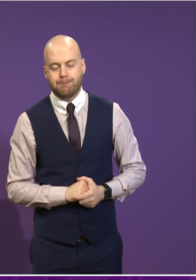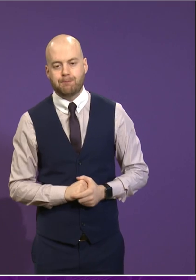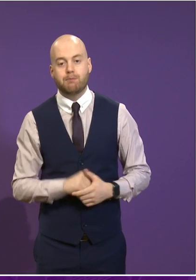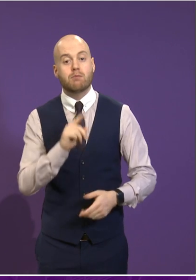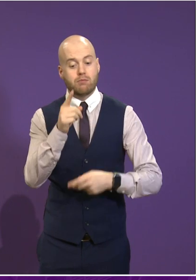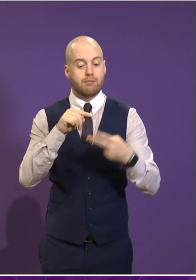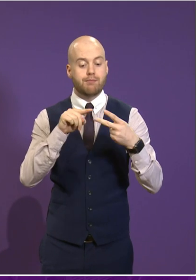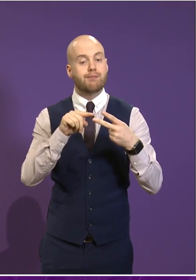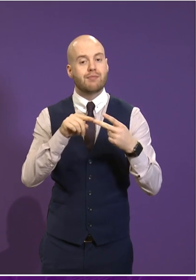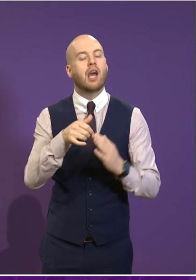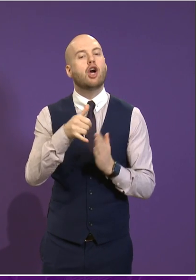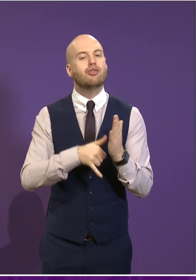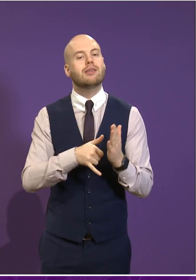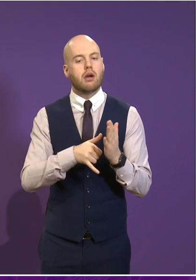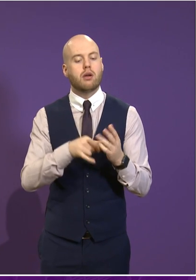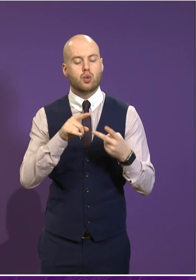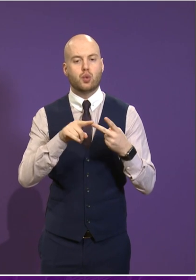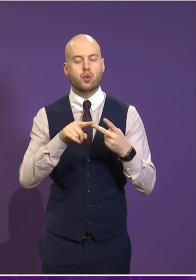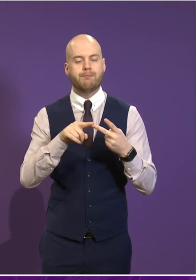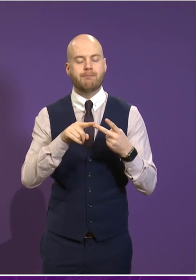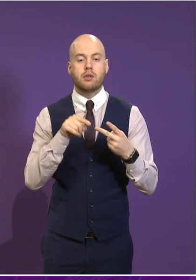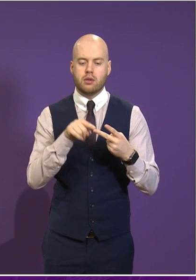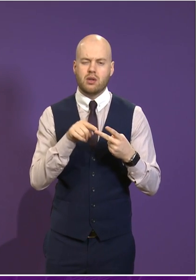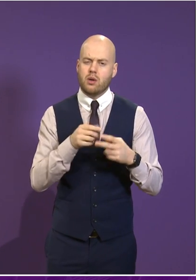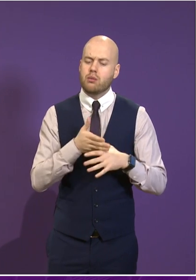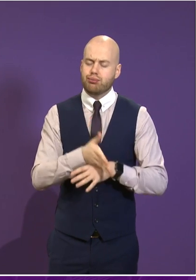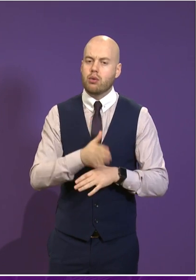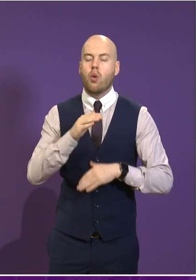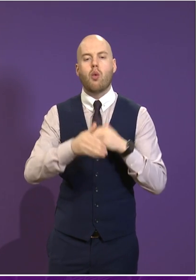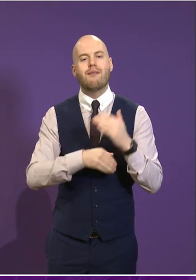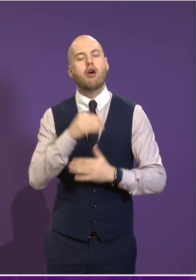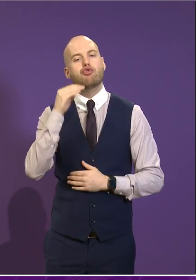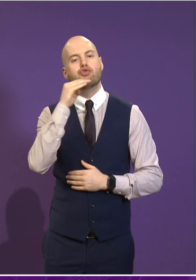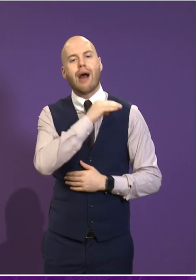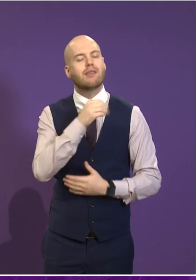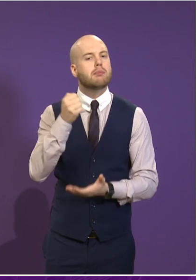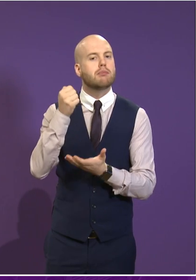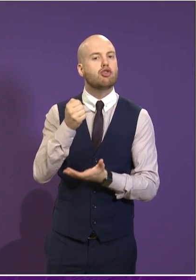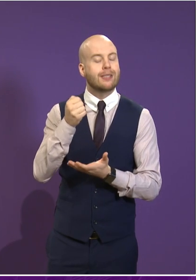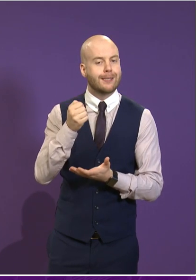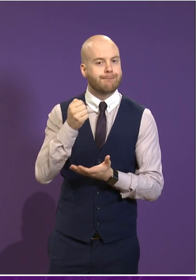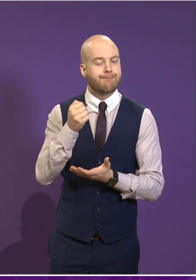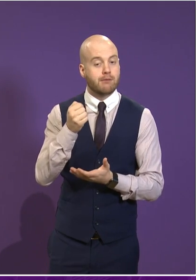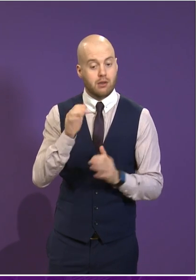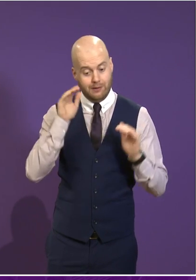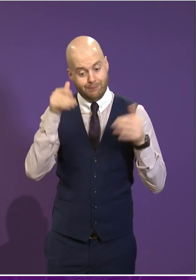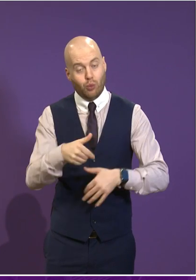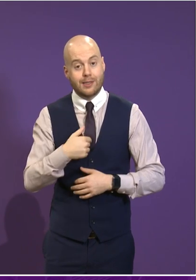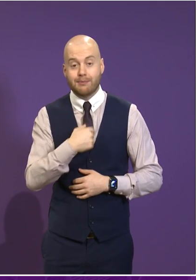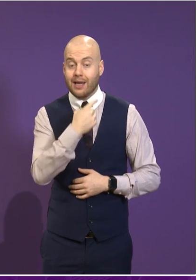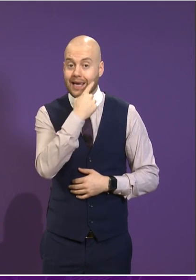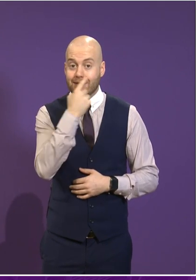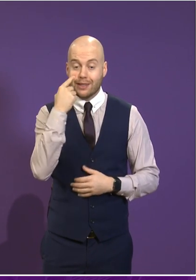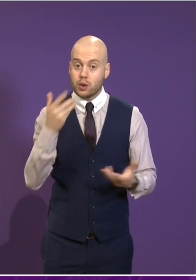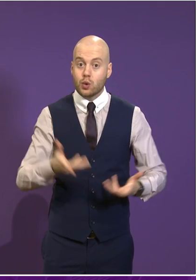Moving on to agenda item two, which is our substantive piece of work today, which is on the draft budget and the focus of our evidence today is to hear